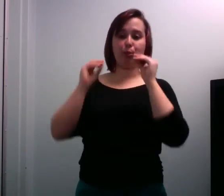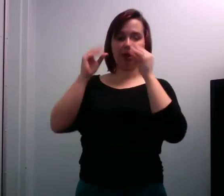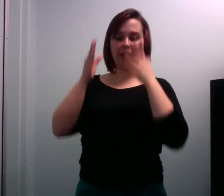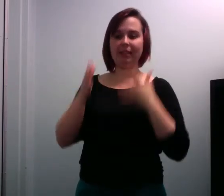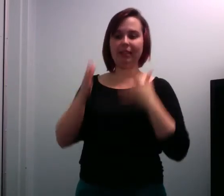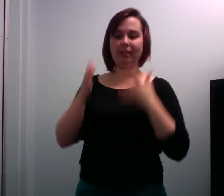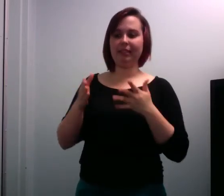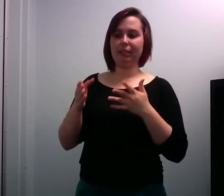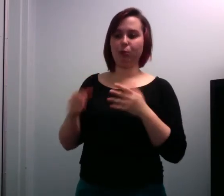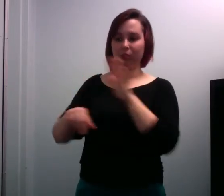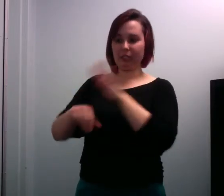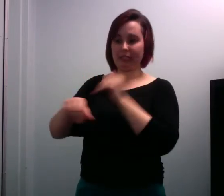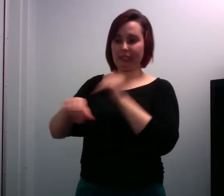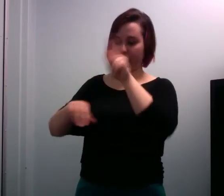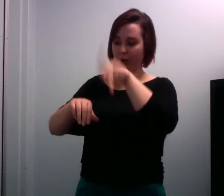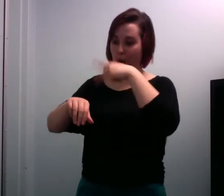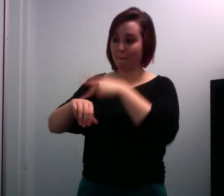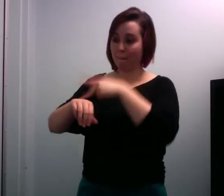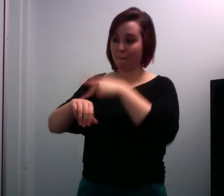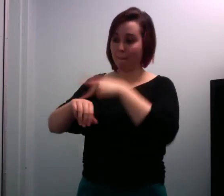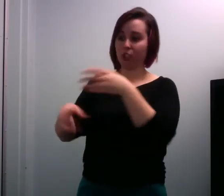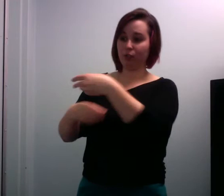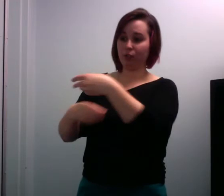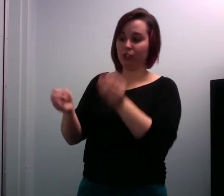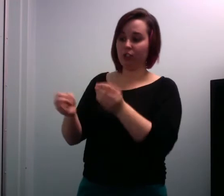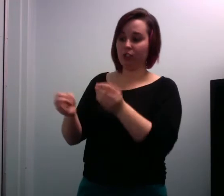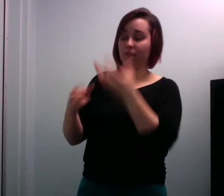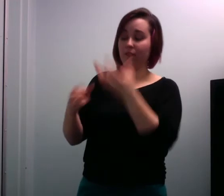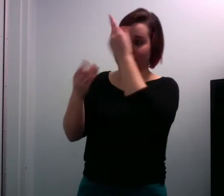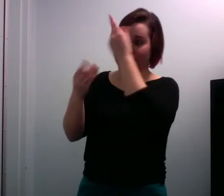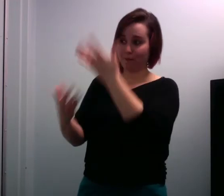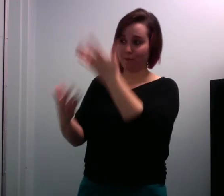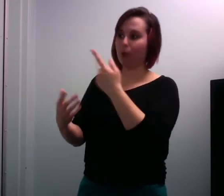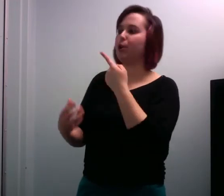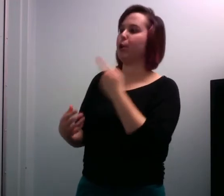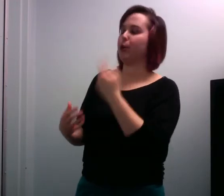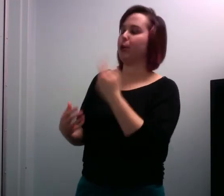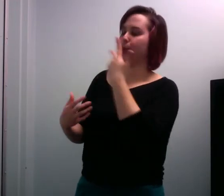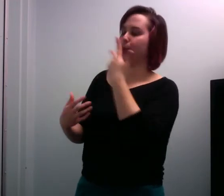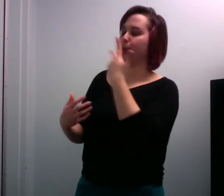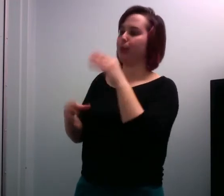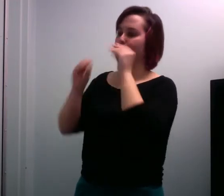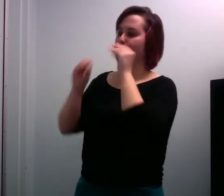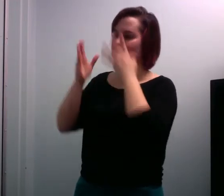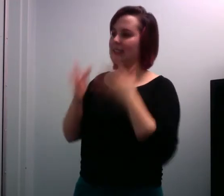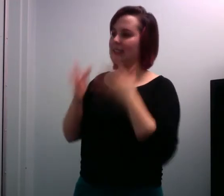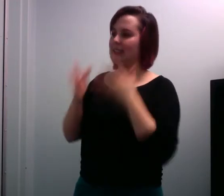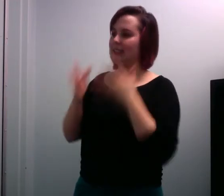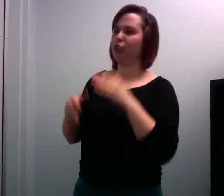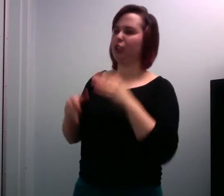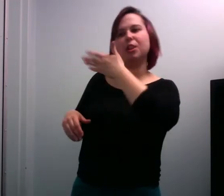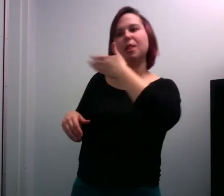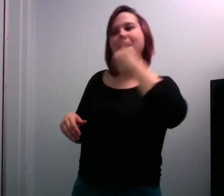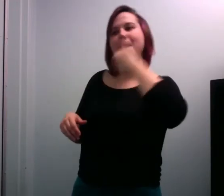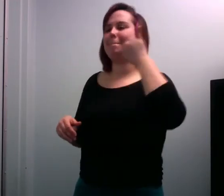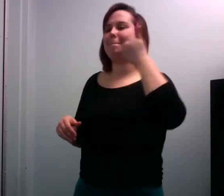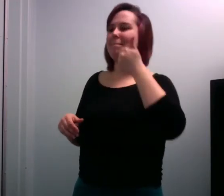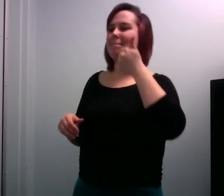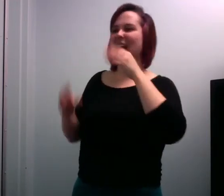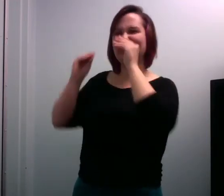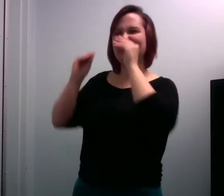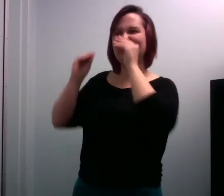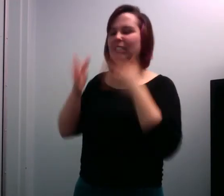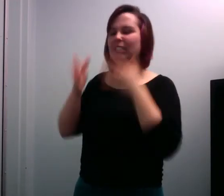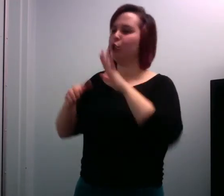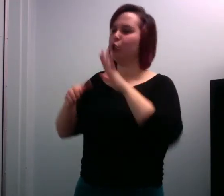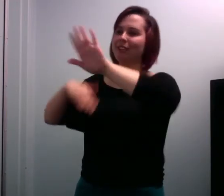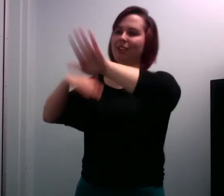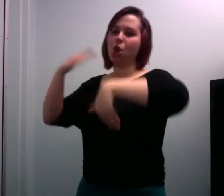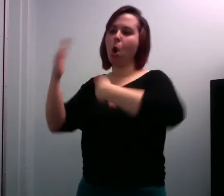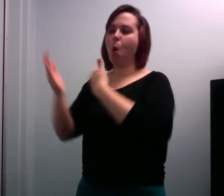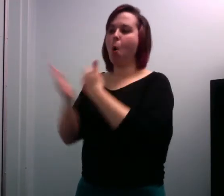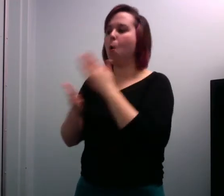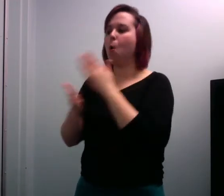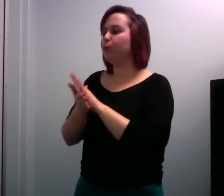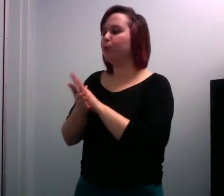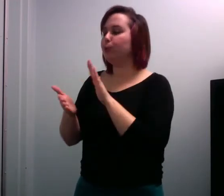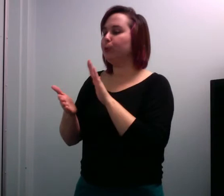best teachers in this whole school. We've decided to reward your performance by giving you each 30 of the